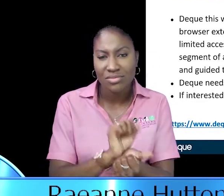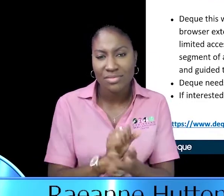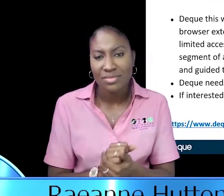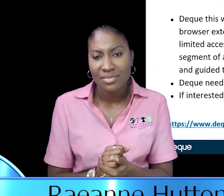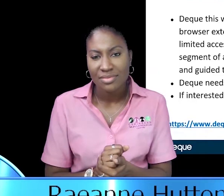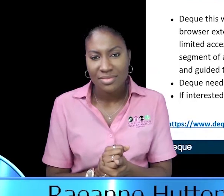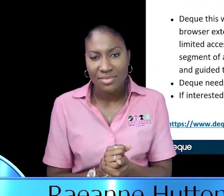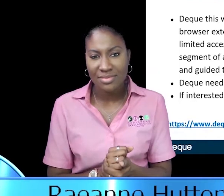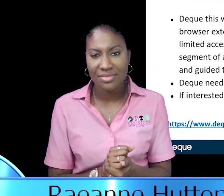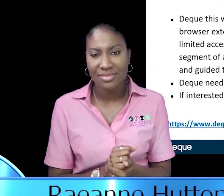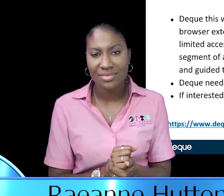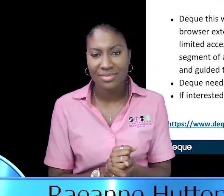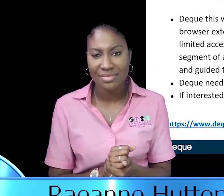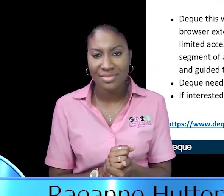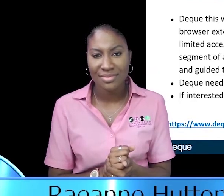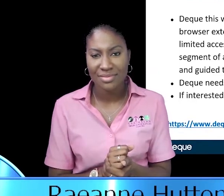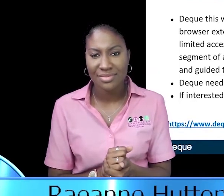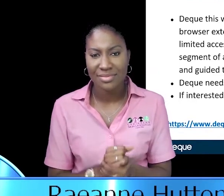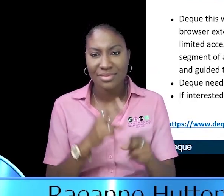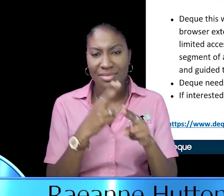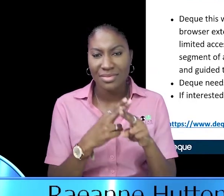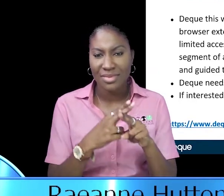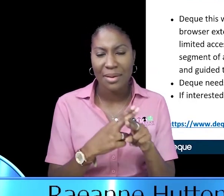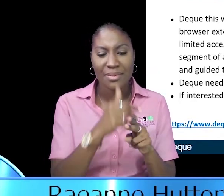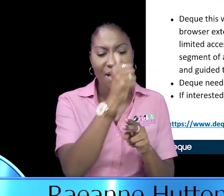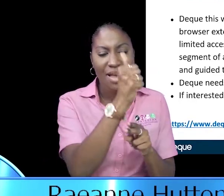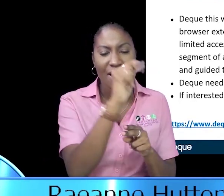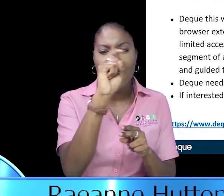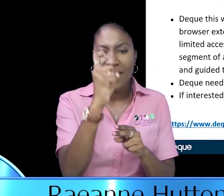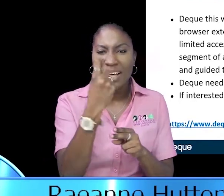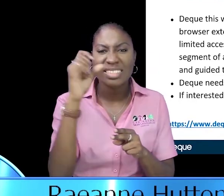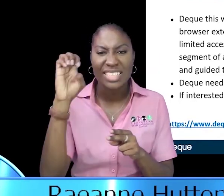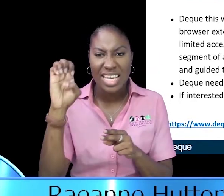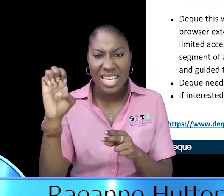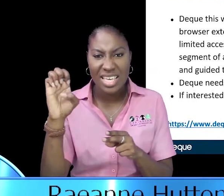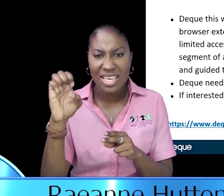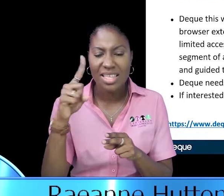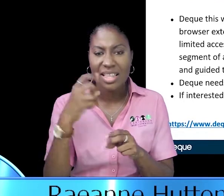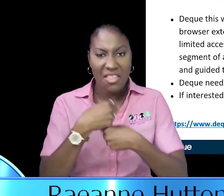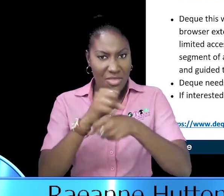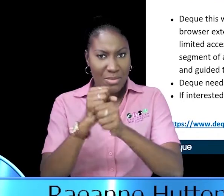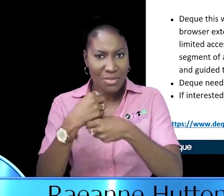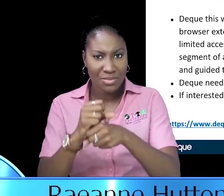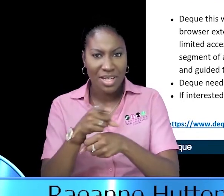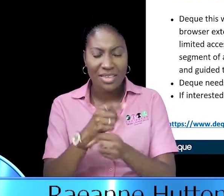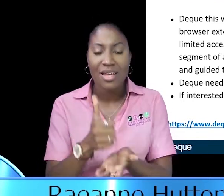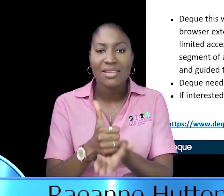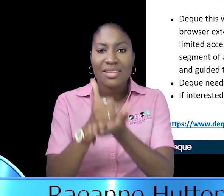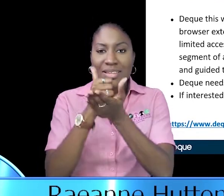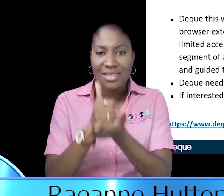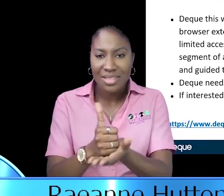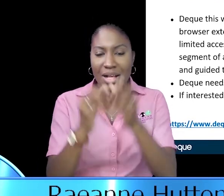The previously mentioned Trusted Tester training, it's probably 2 or 3 weeks to take that training overall, and